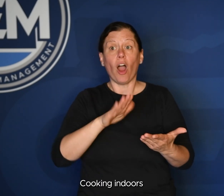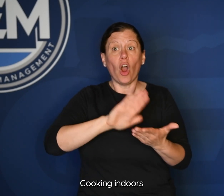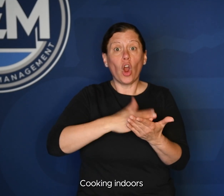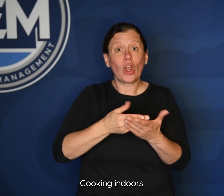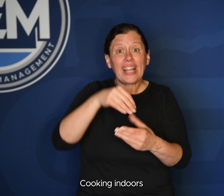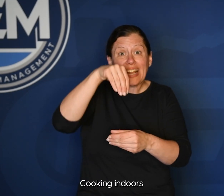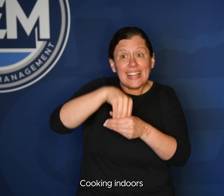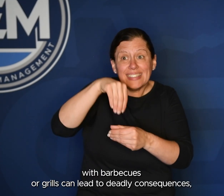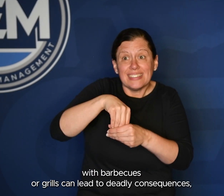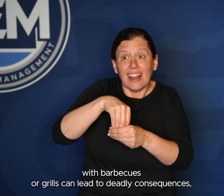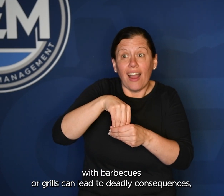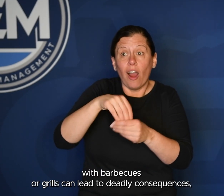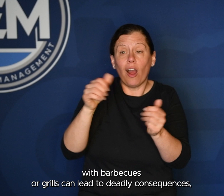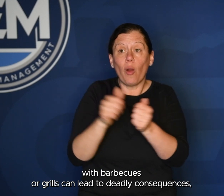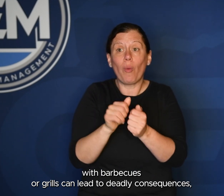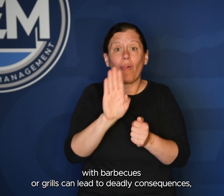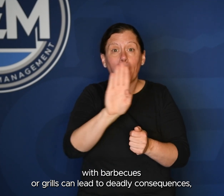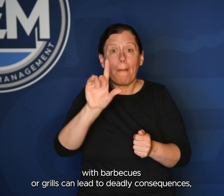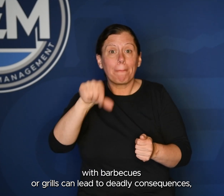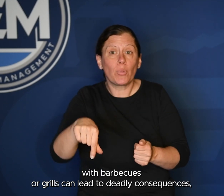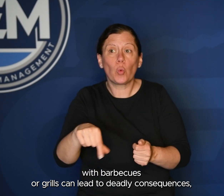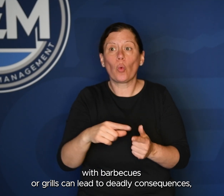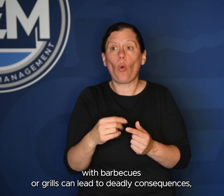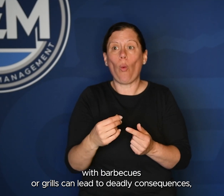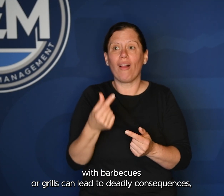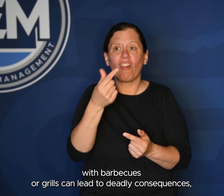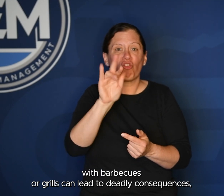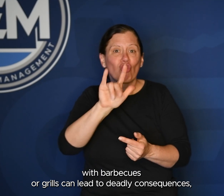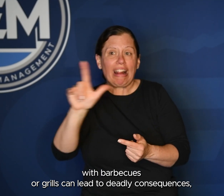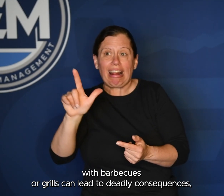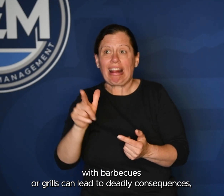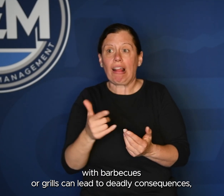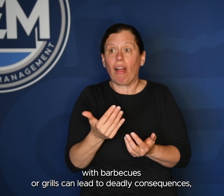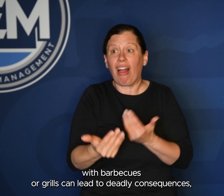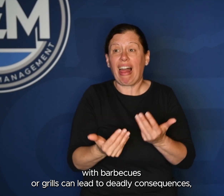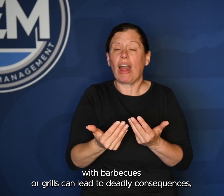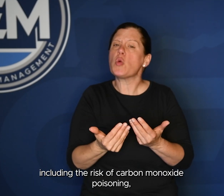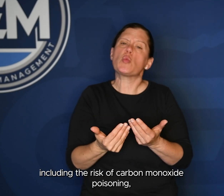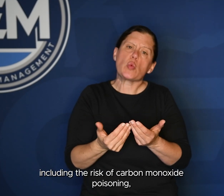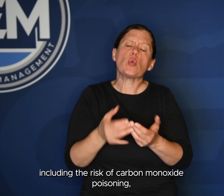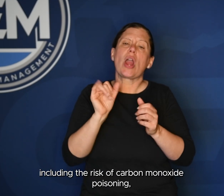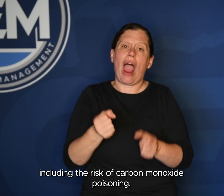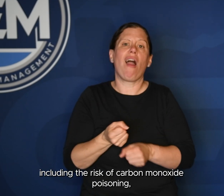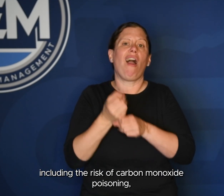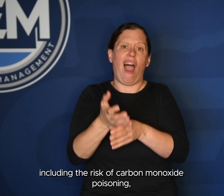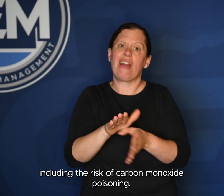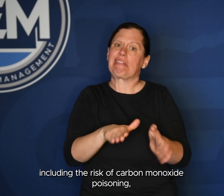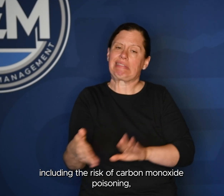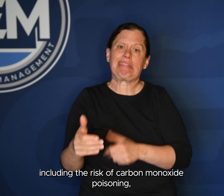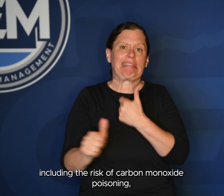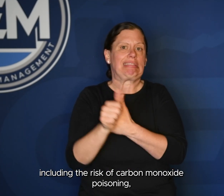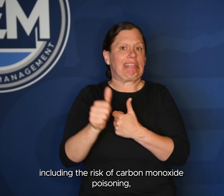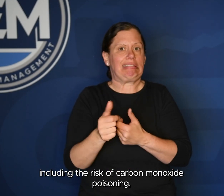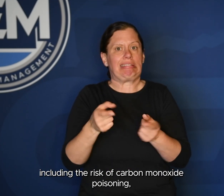Cooking indoors with barbecues or grills can lead to deadly consequences, including the risk of carbon monoxide